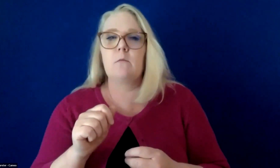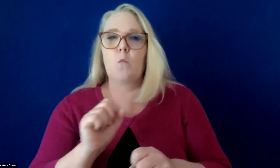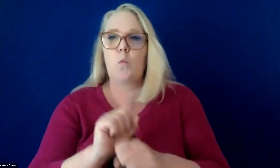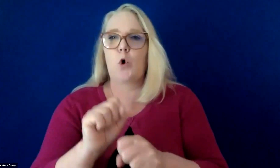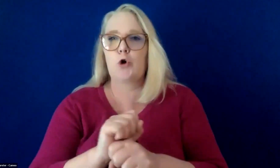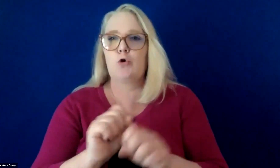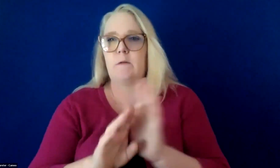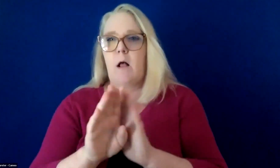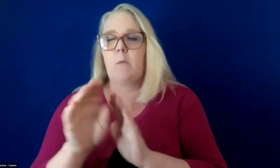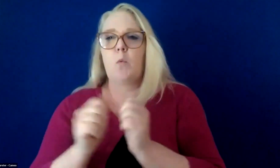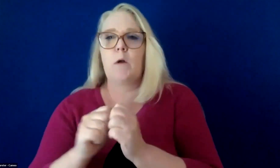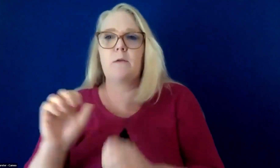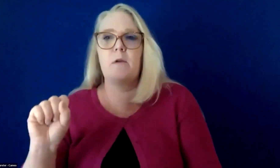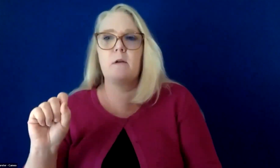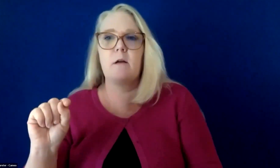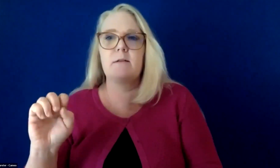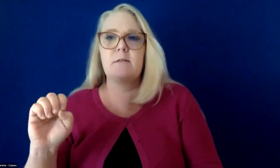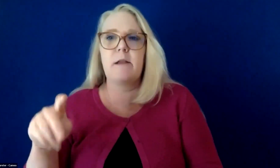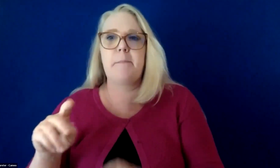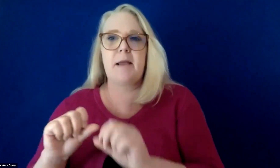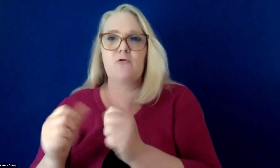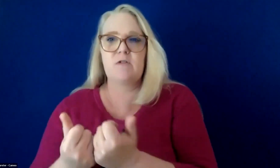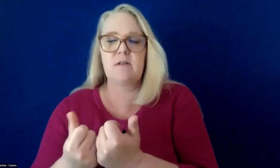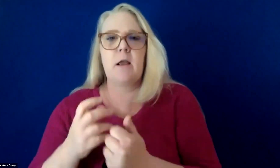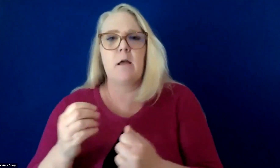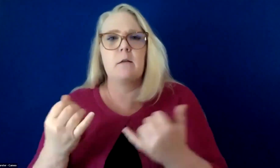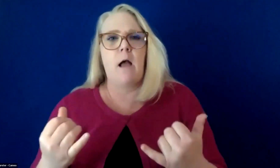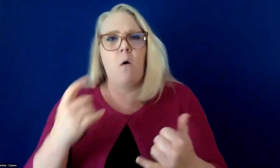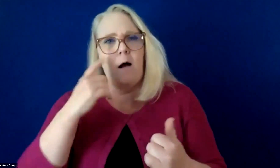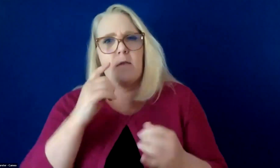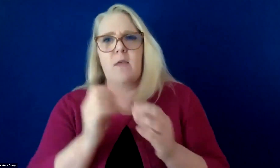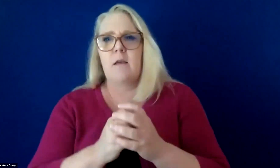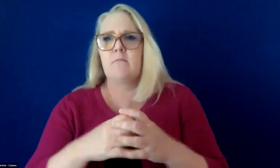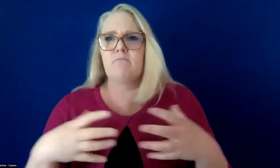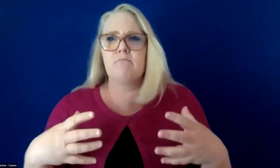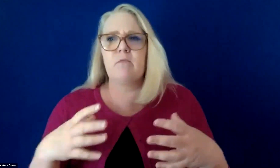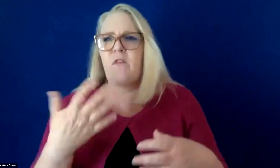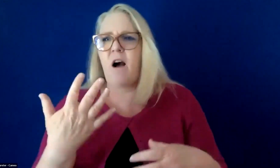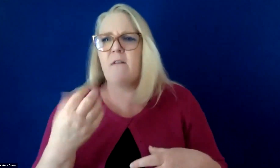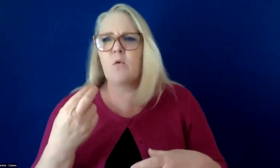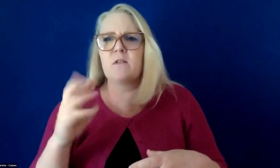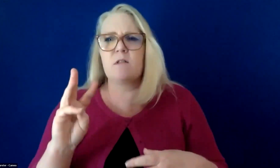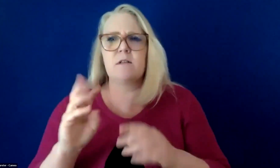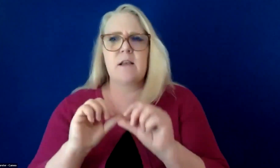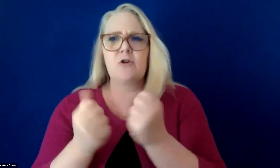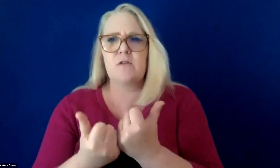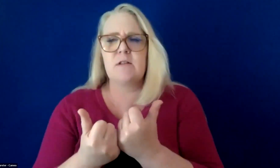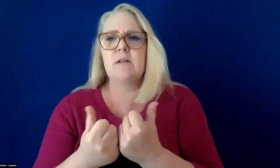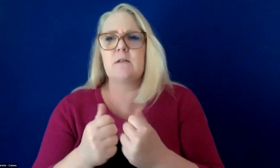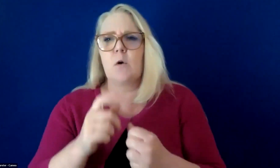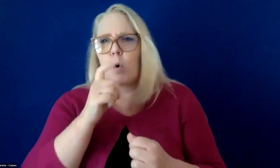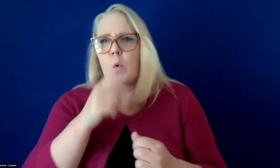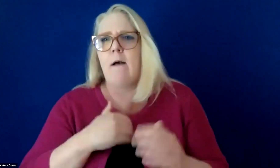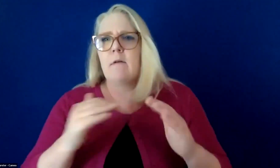the STEP agency, and I believe has now expanded to like 6 agencies, Jordan, I think 5 or 6 now, I think, that have different